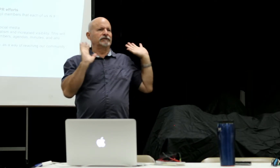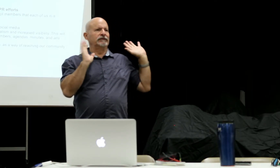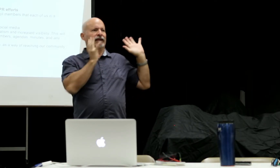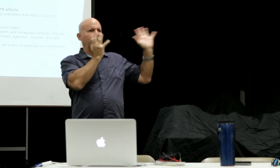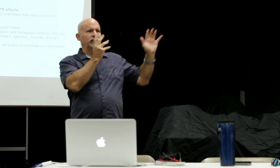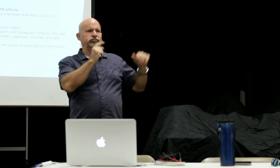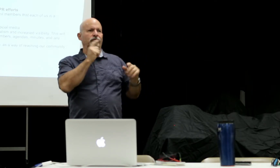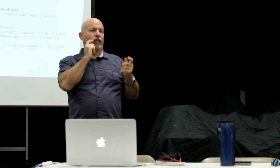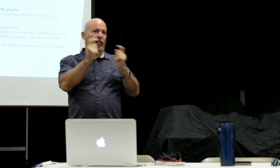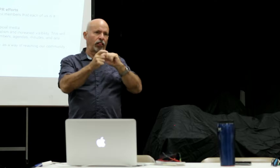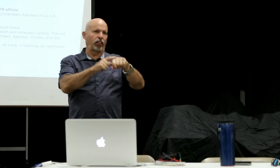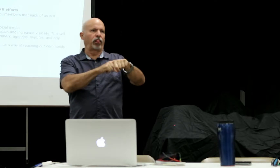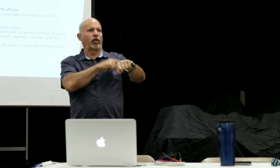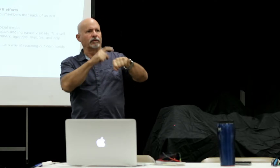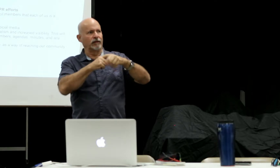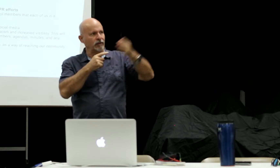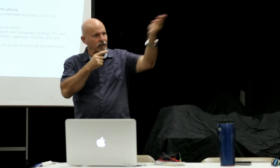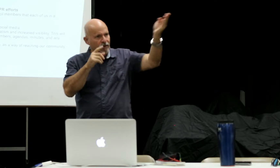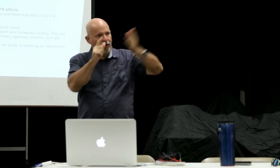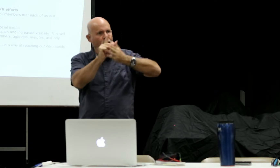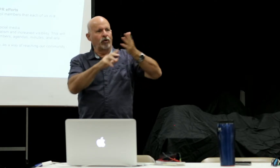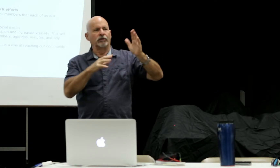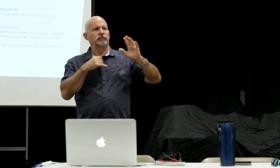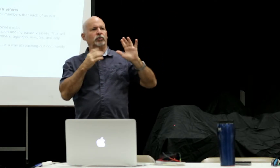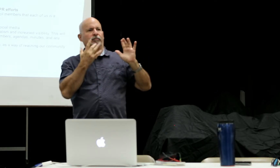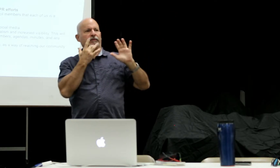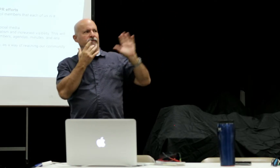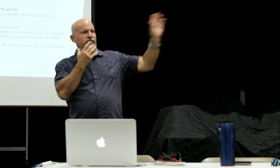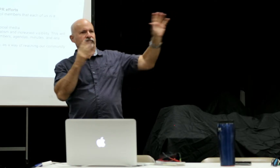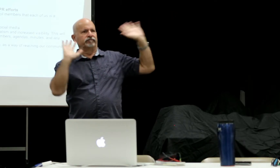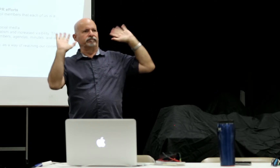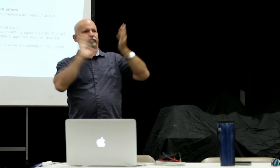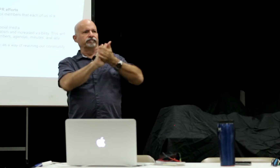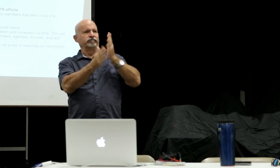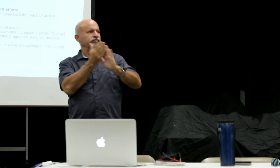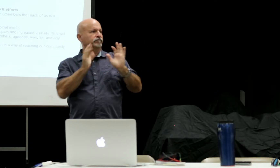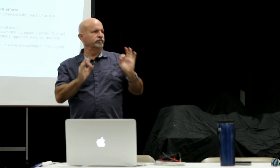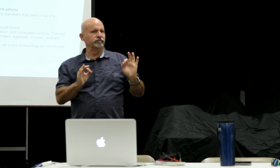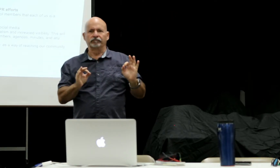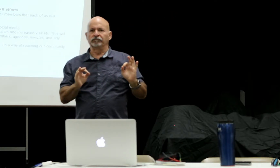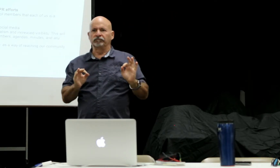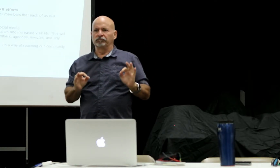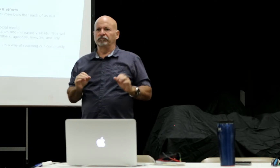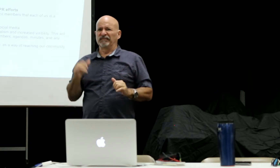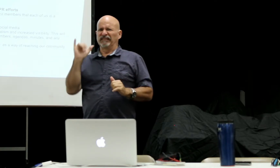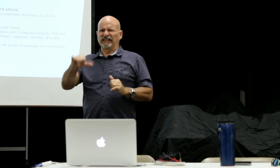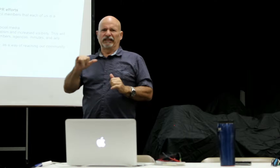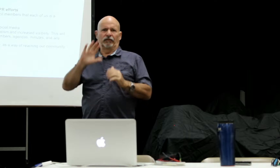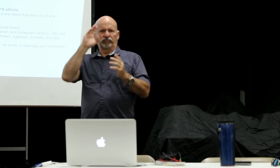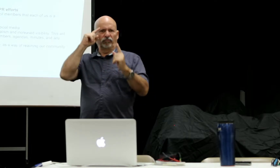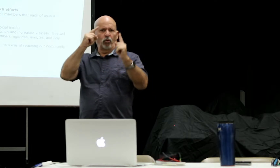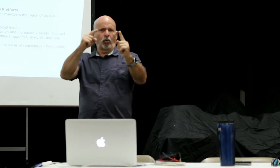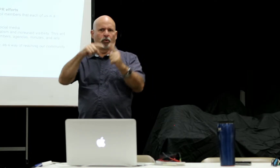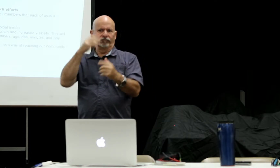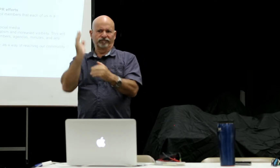reviewed by the lawyer. So we want to make sure that, it does a long process to get bylaws revised. We want to make sure that we have those things